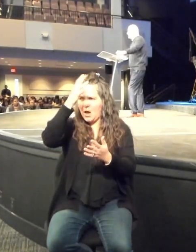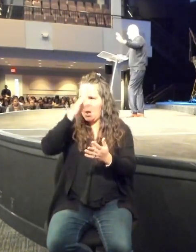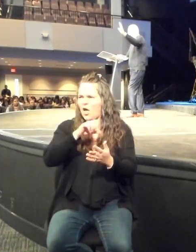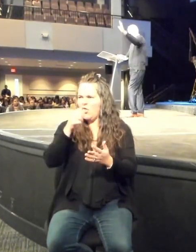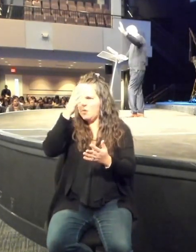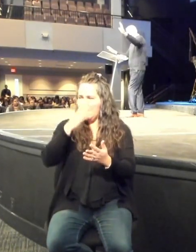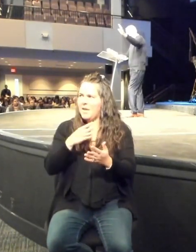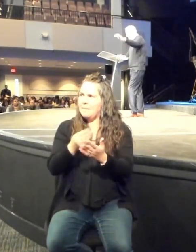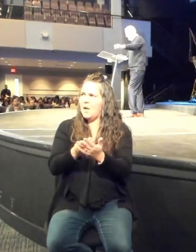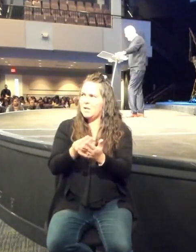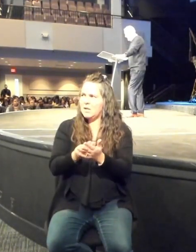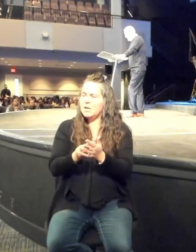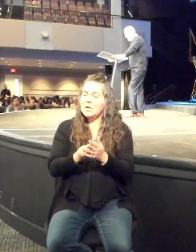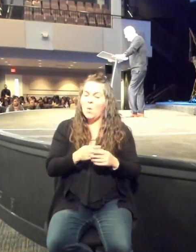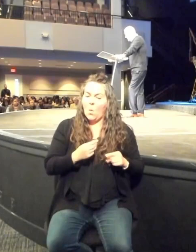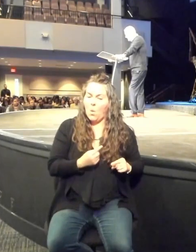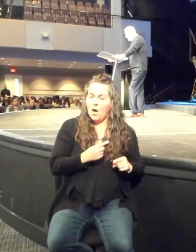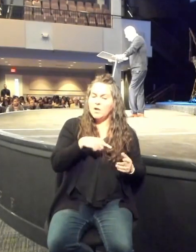So 550.